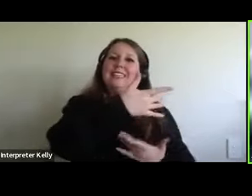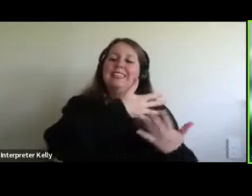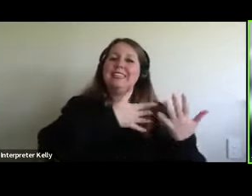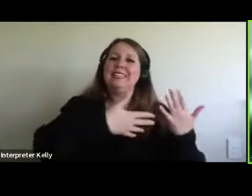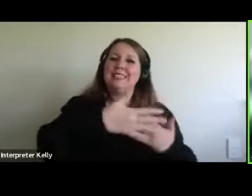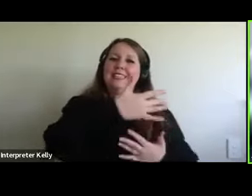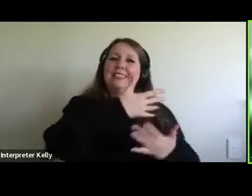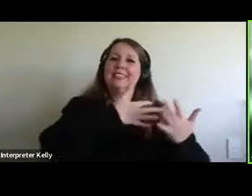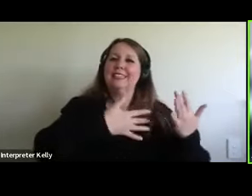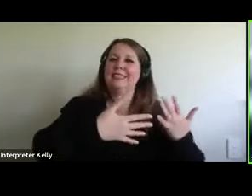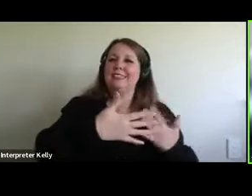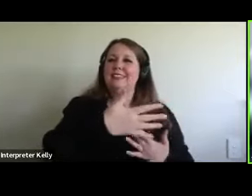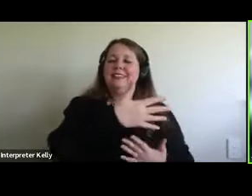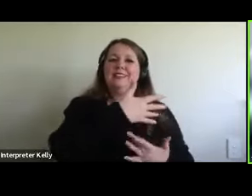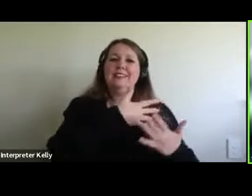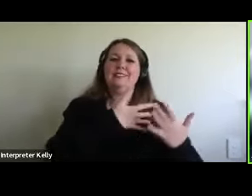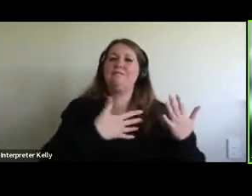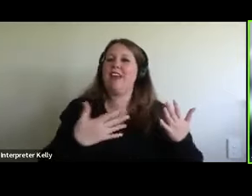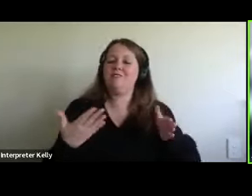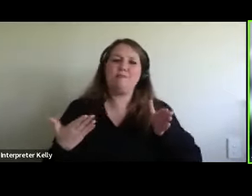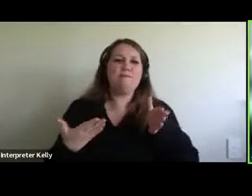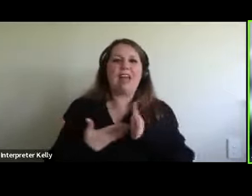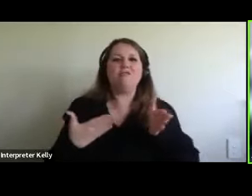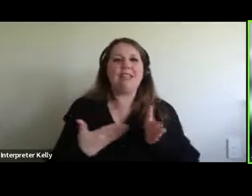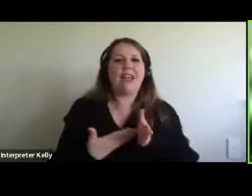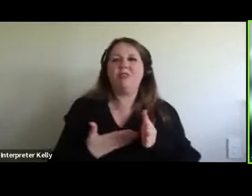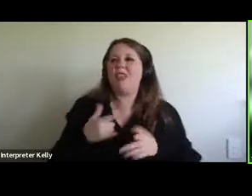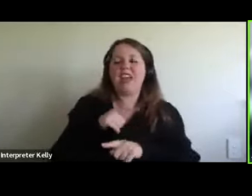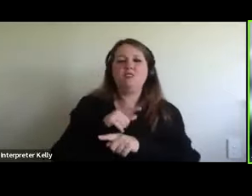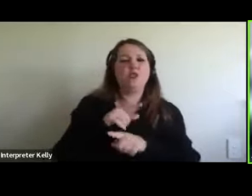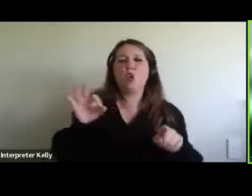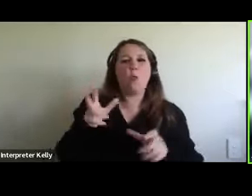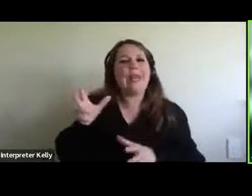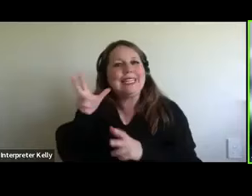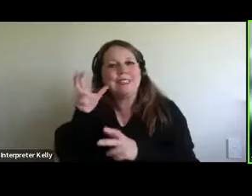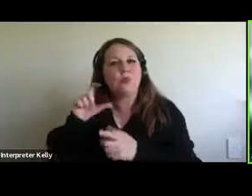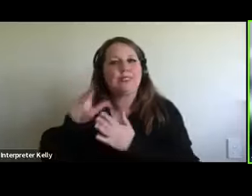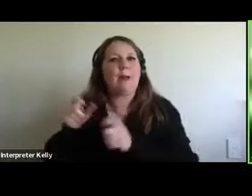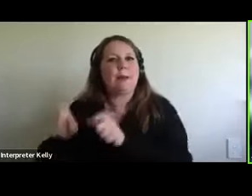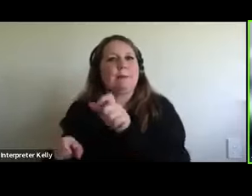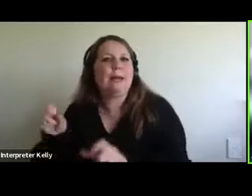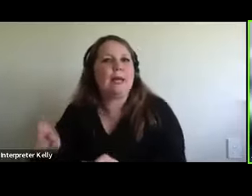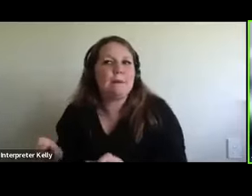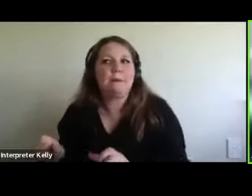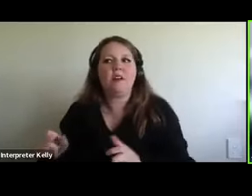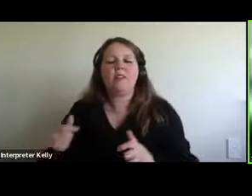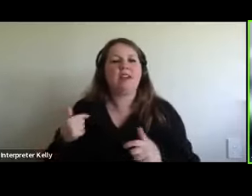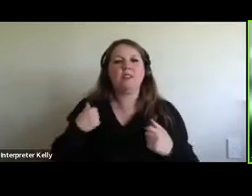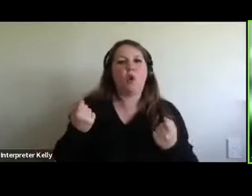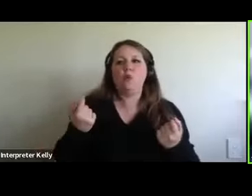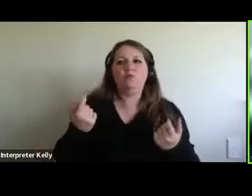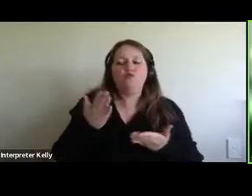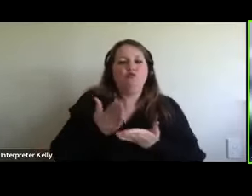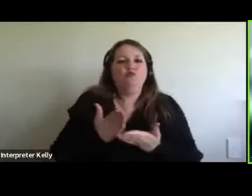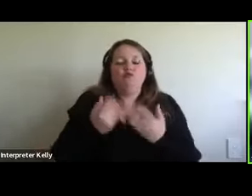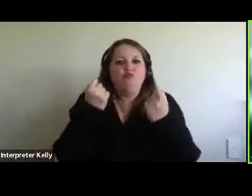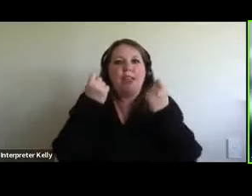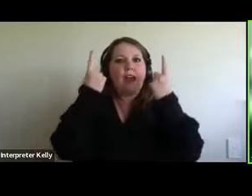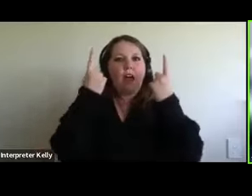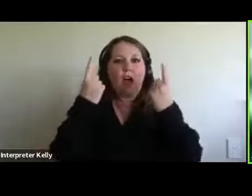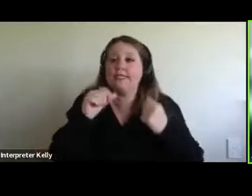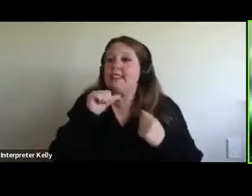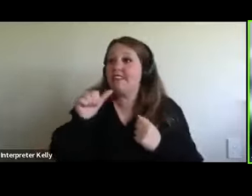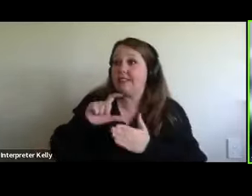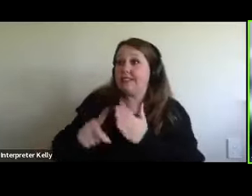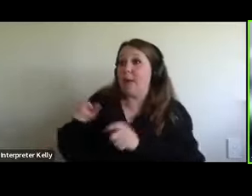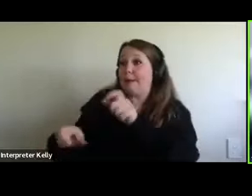from understanding, from getting the benefits of living in a diverse society. The other thing